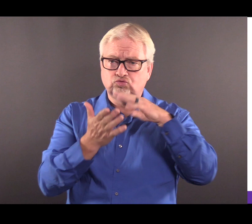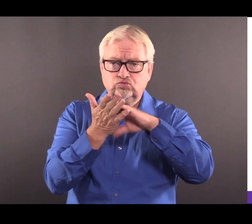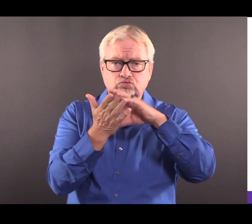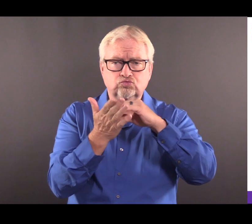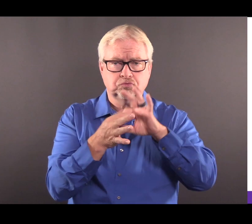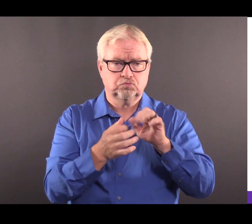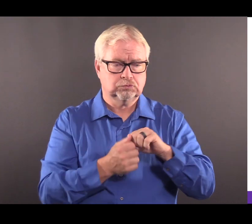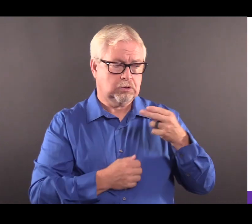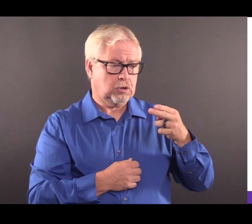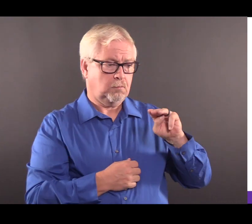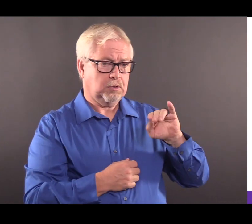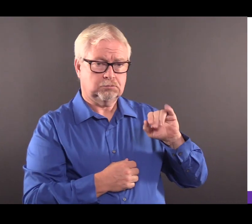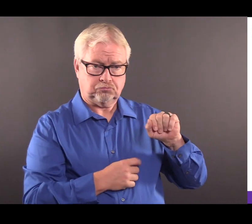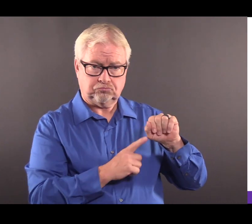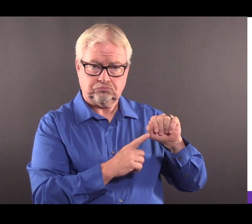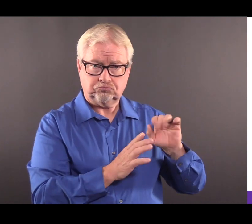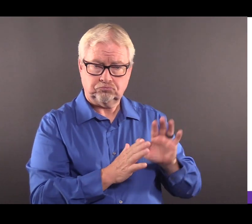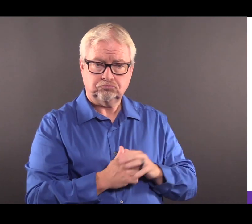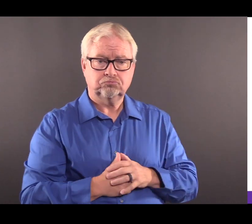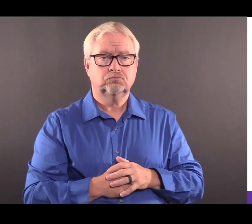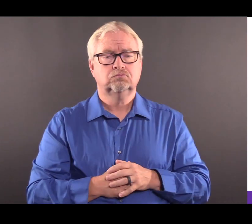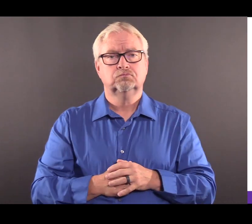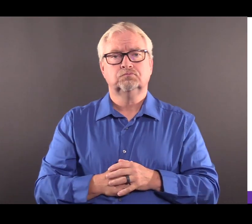We've learned a little about HMIS,